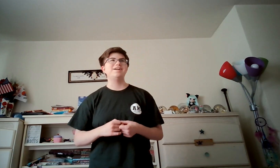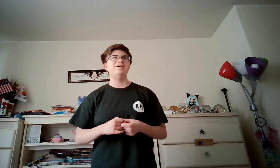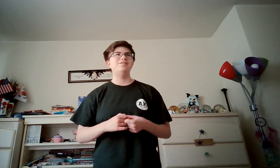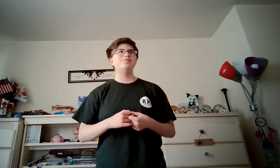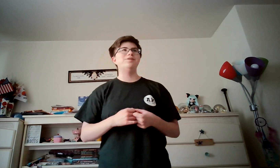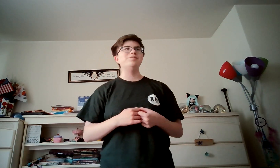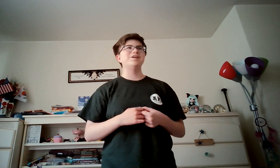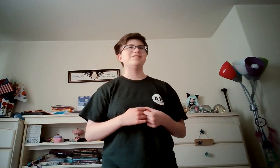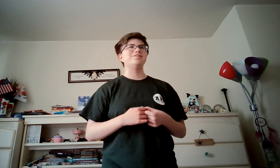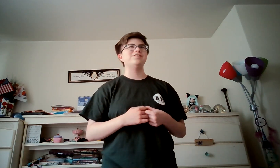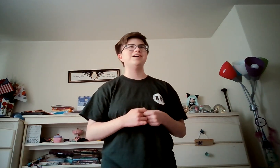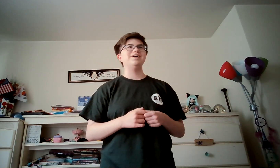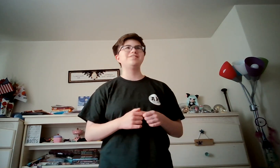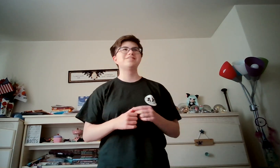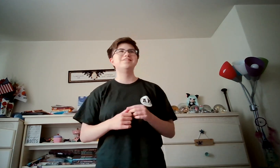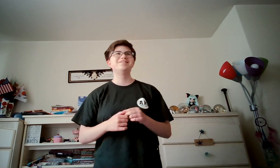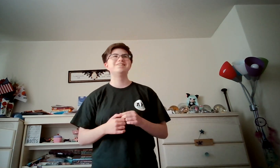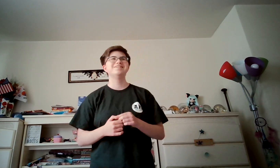And while we were at the store,